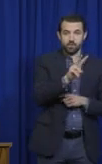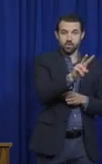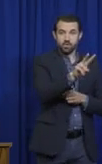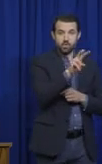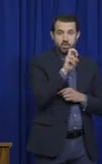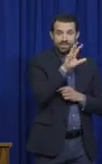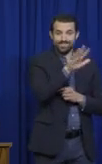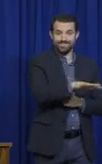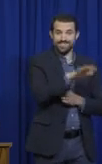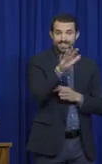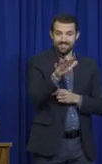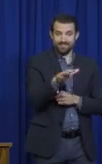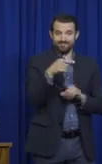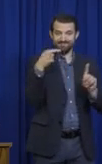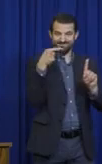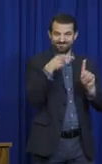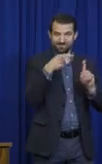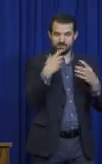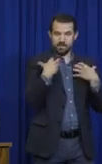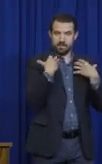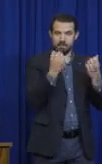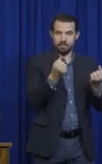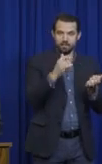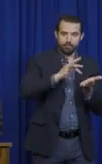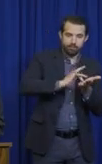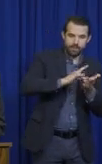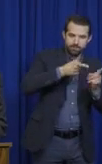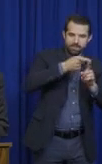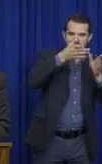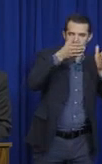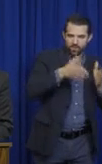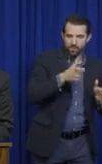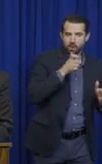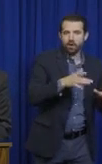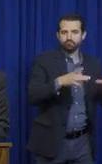255 are among healthcare workers.